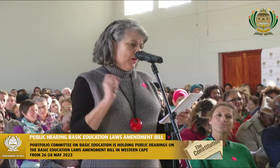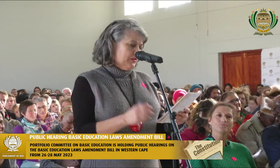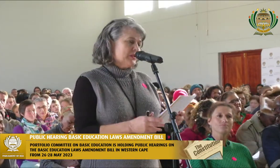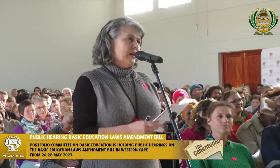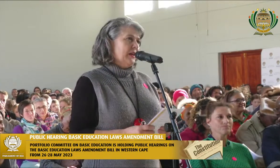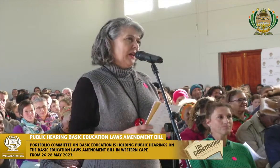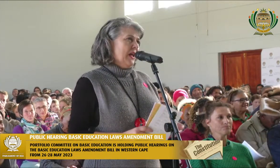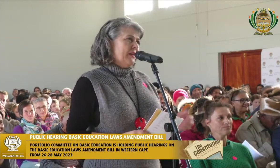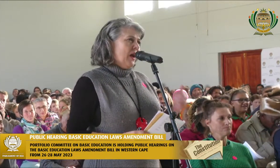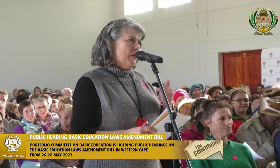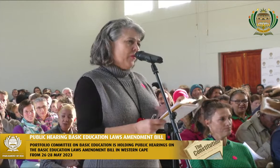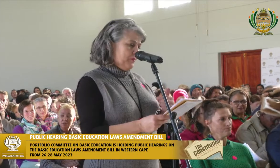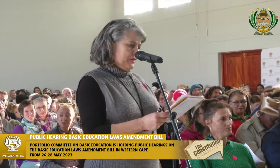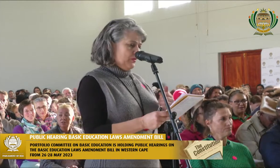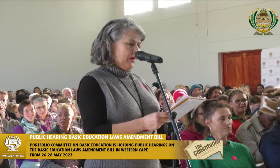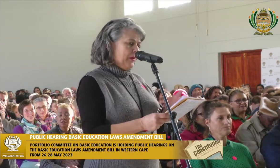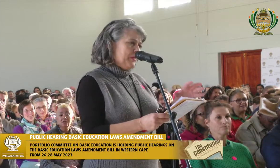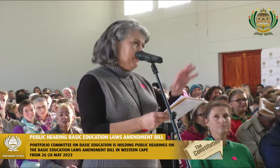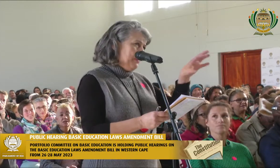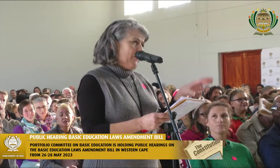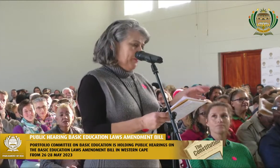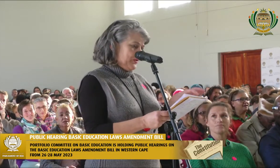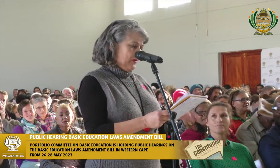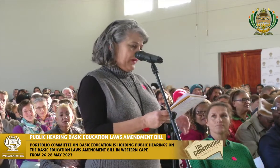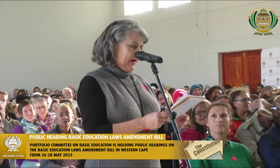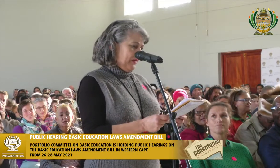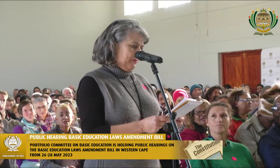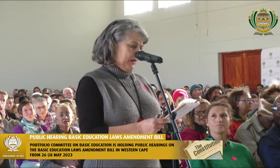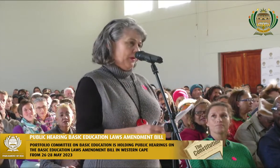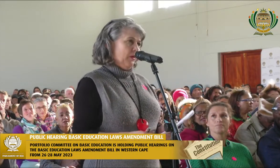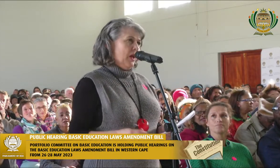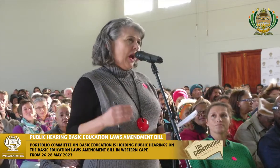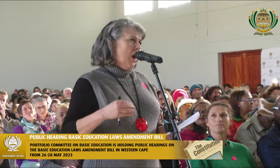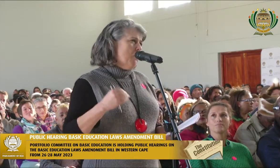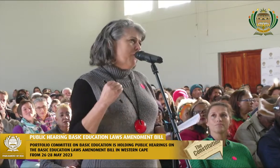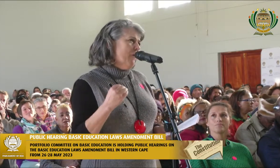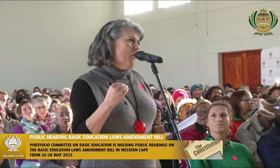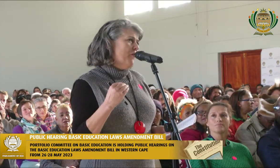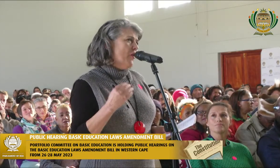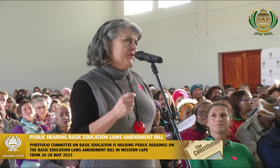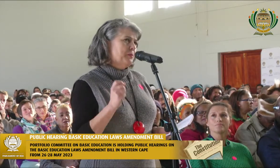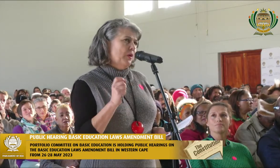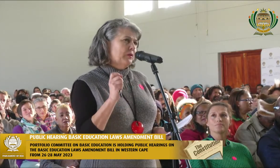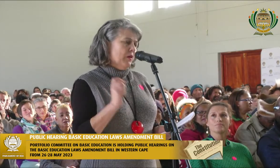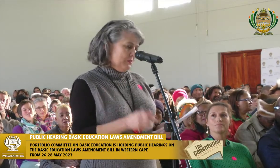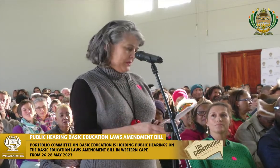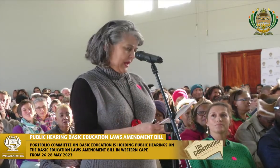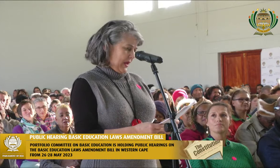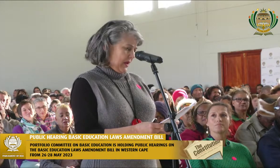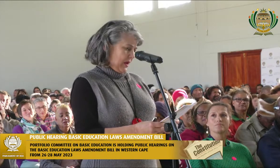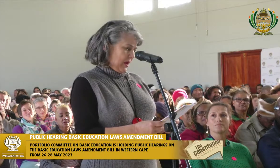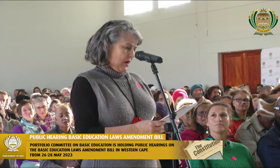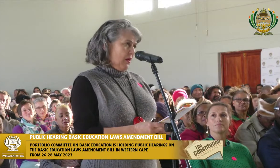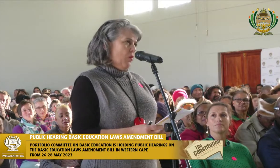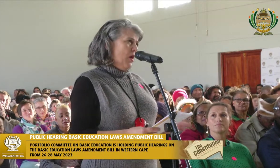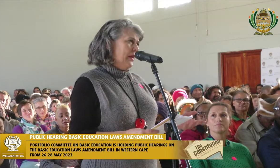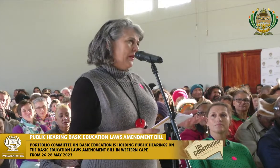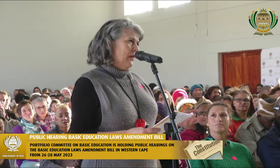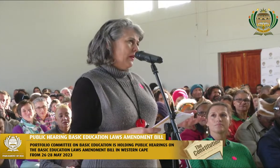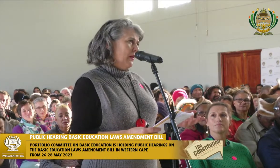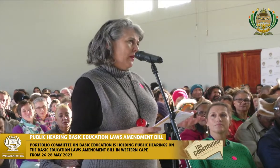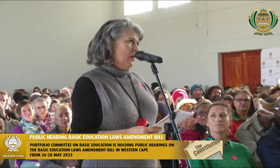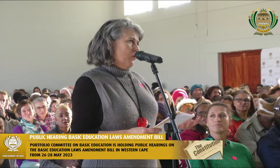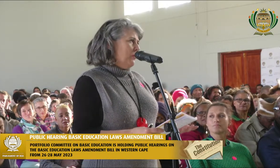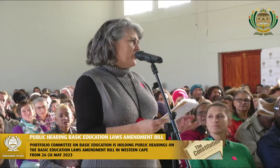I also want to say that I'm from Pizula, but the people from Pizula, the colored people, our forefathers built homes there.